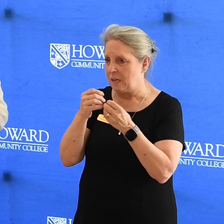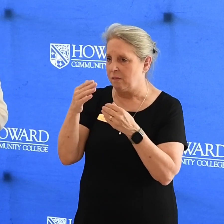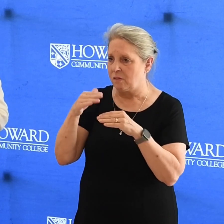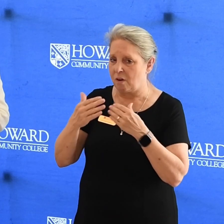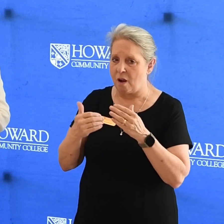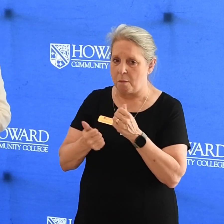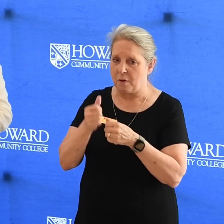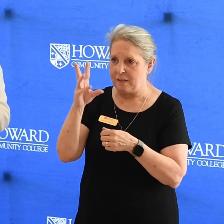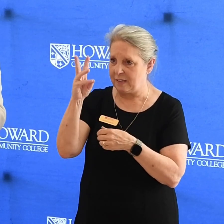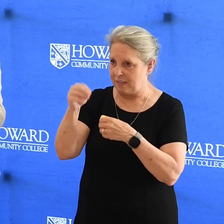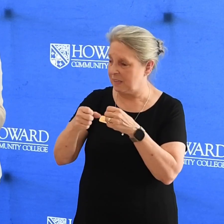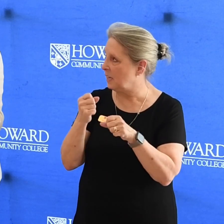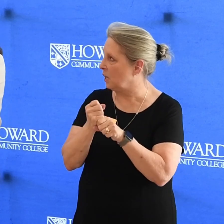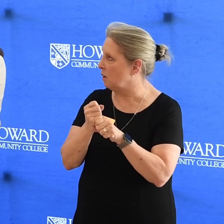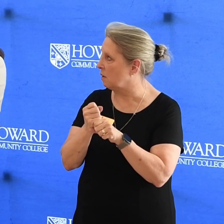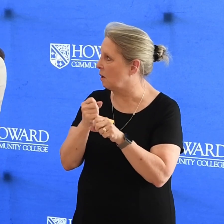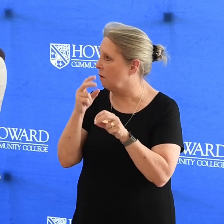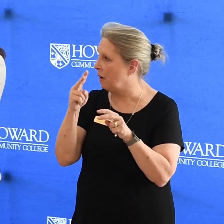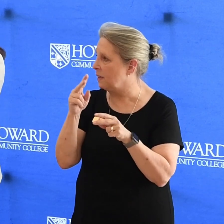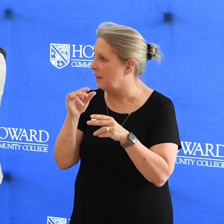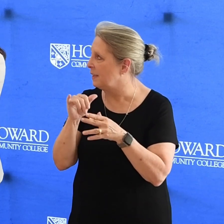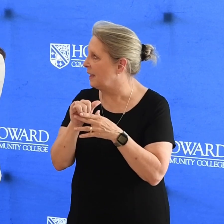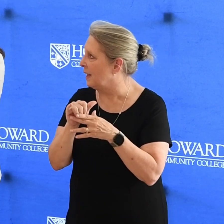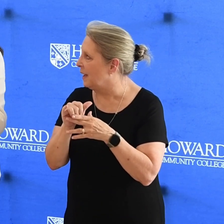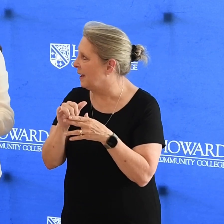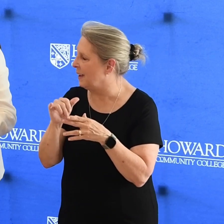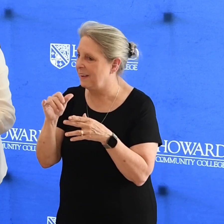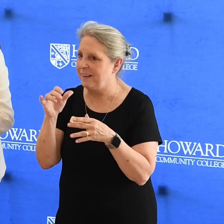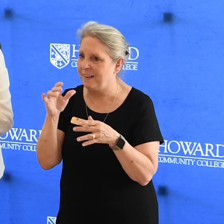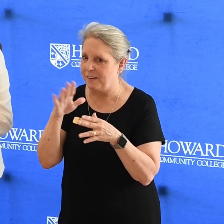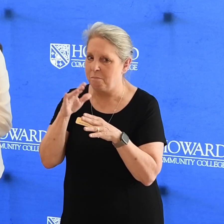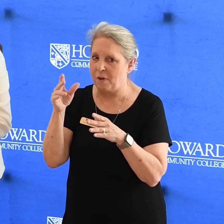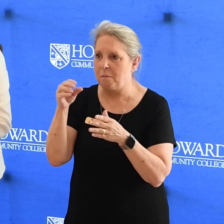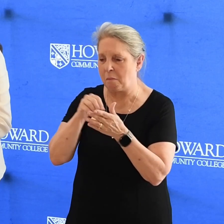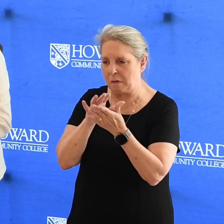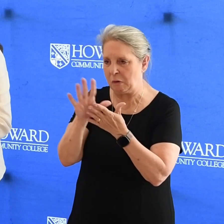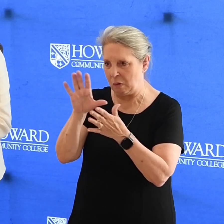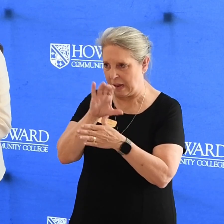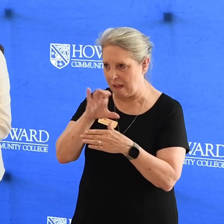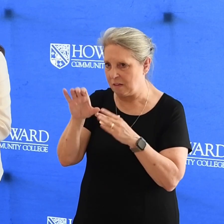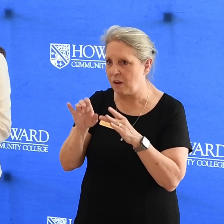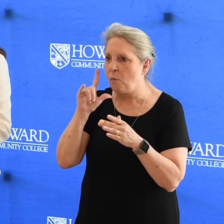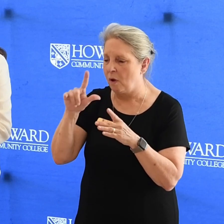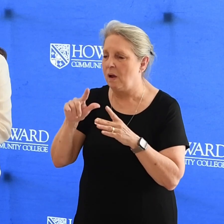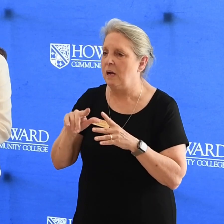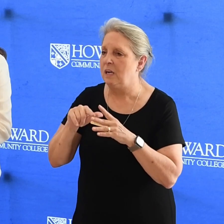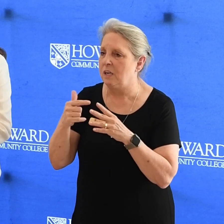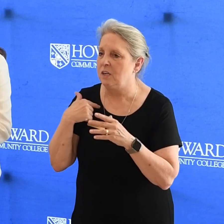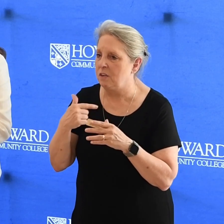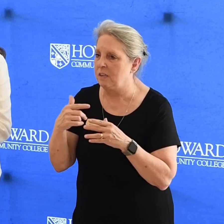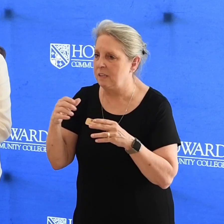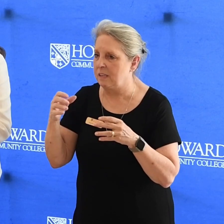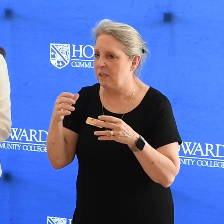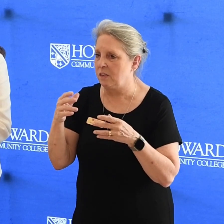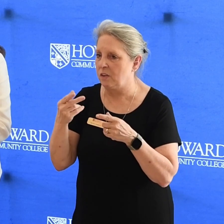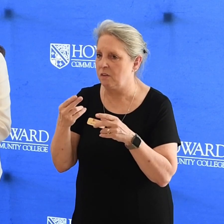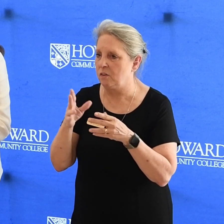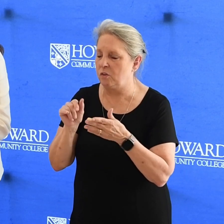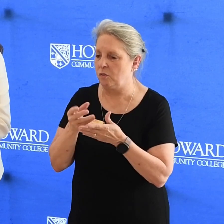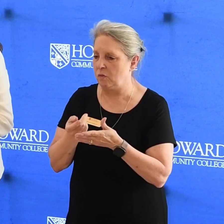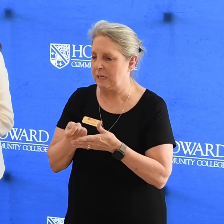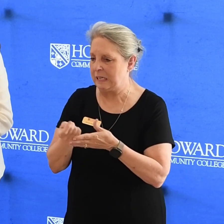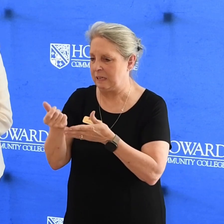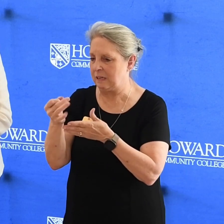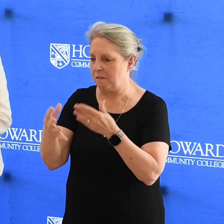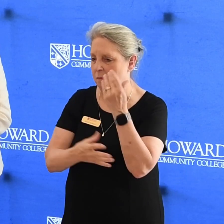in the spring. We're so excited. Watch out, it's a big party coming. Mark your calendars. We enable self-sufficiency and diminish poverty for